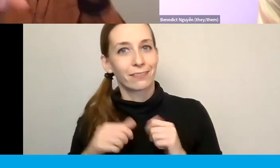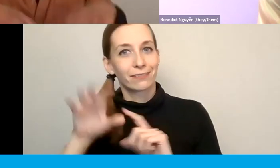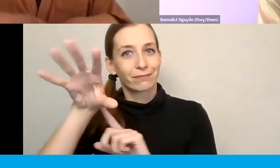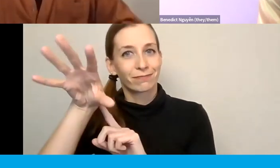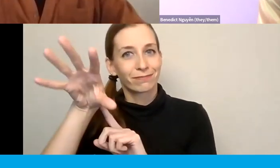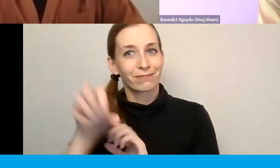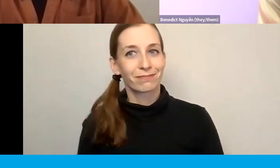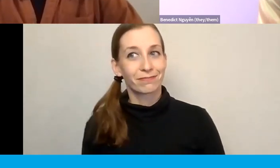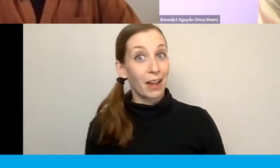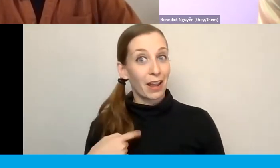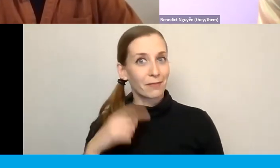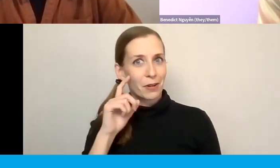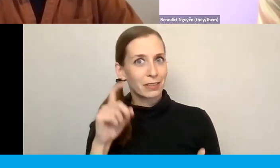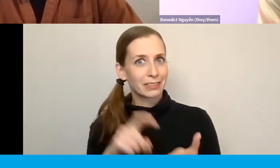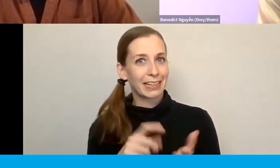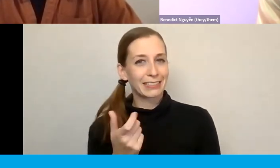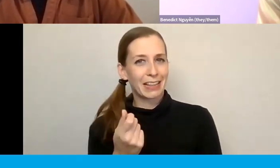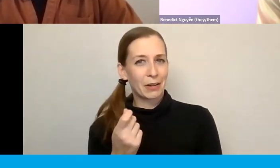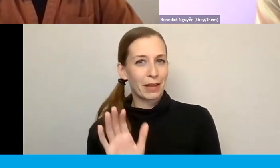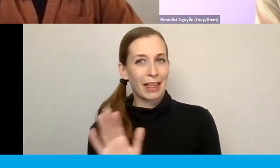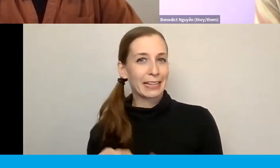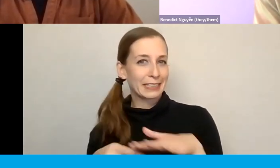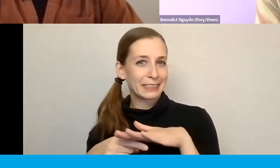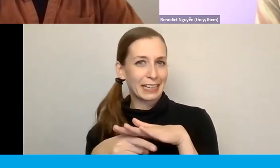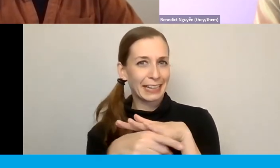miragey than I intended.